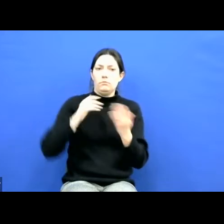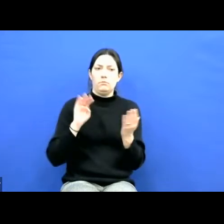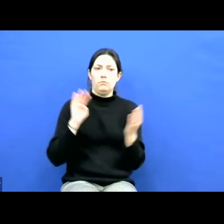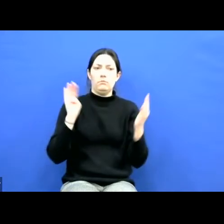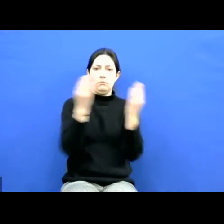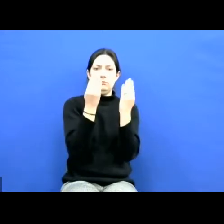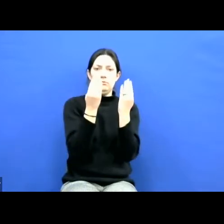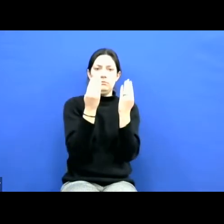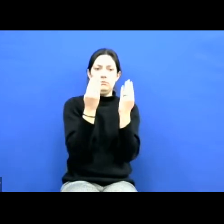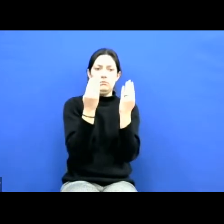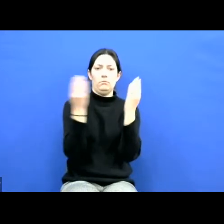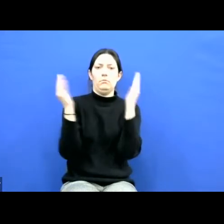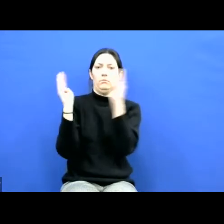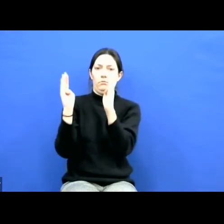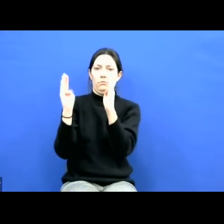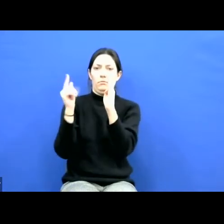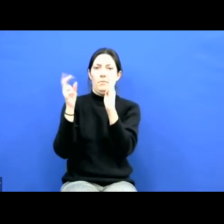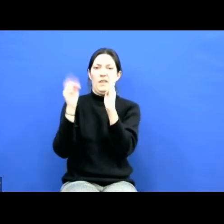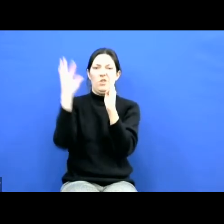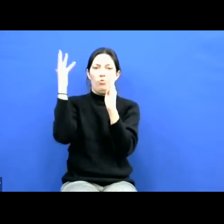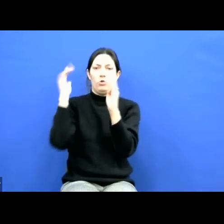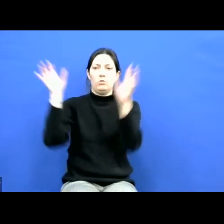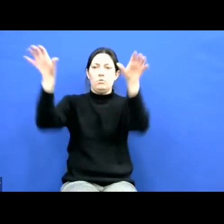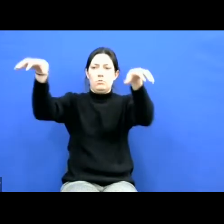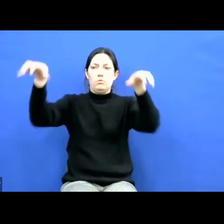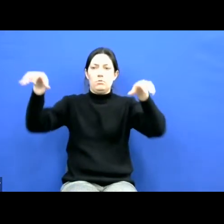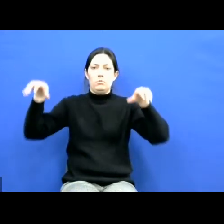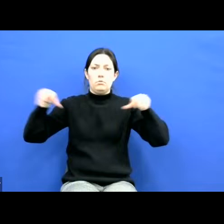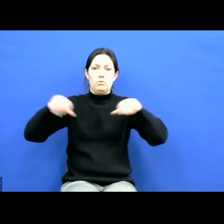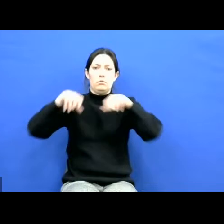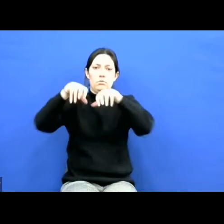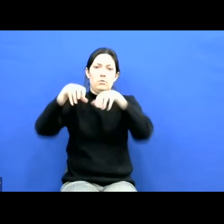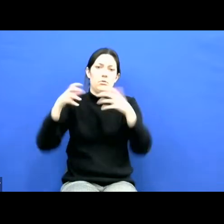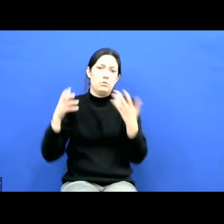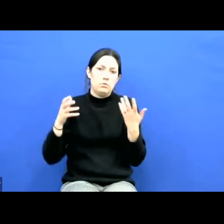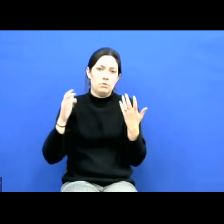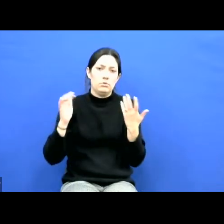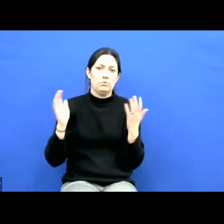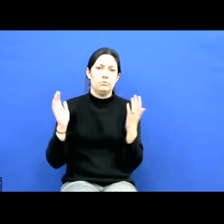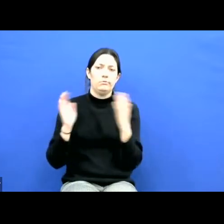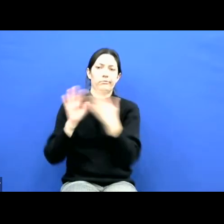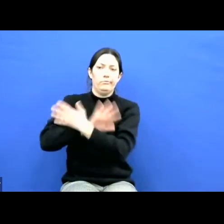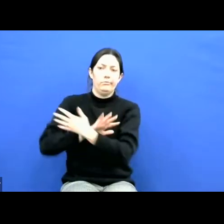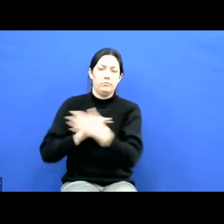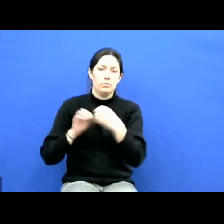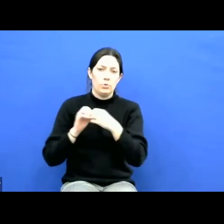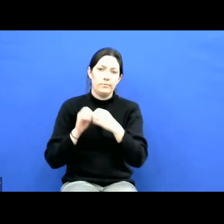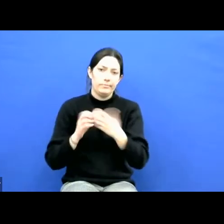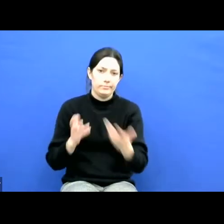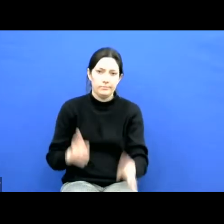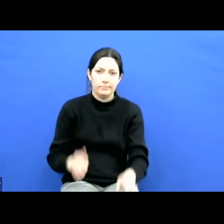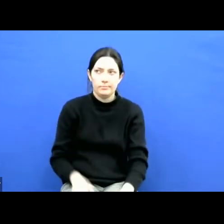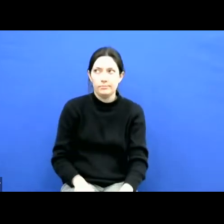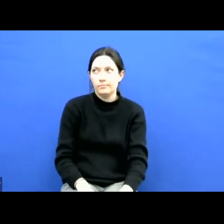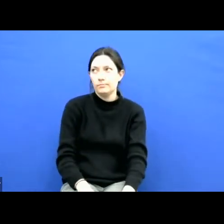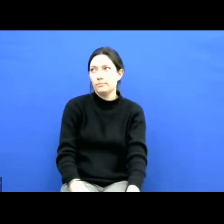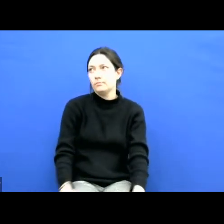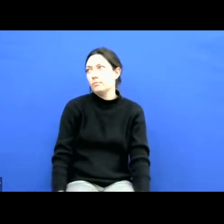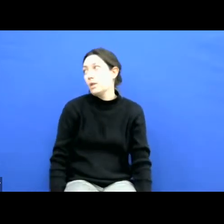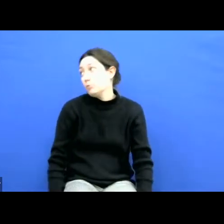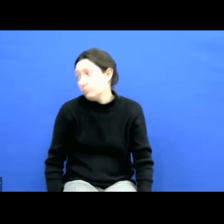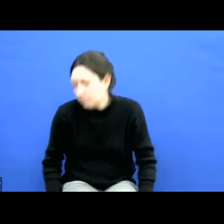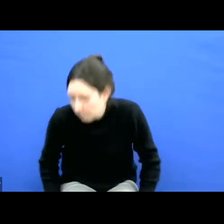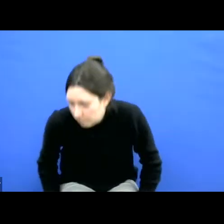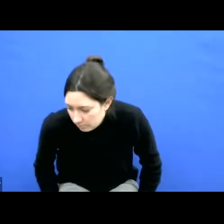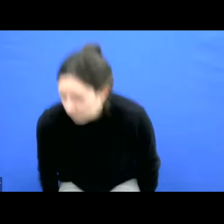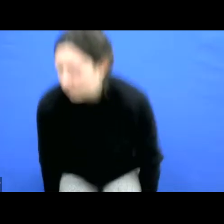wooded areas between those and the adjacent properties. And which of the property are you,